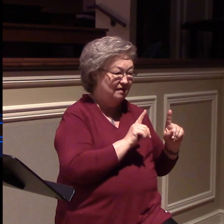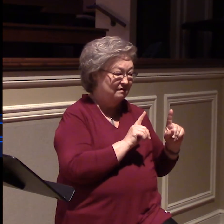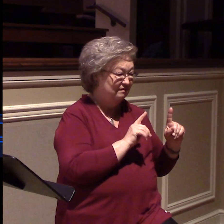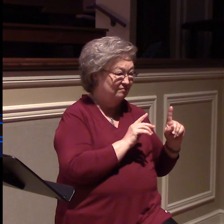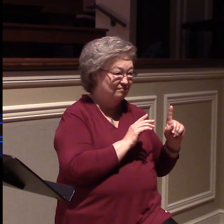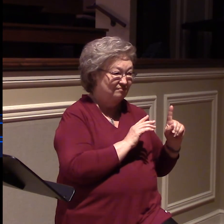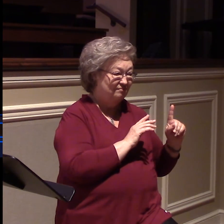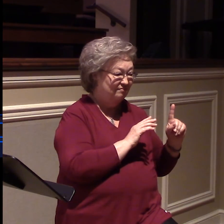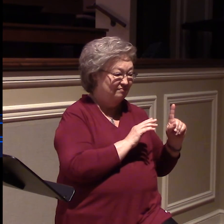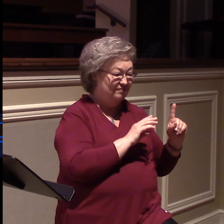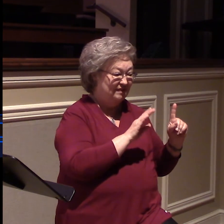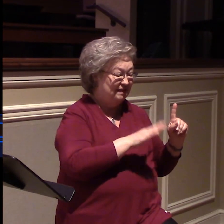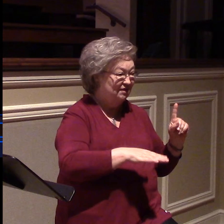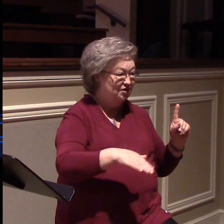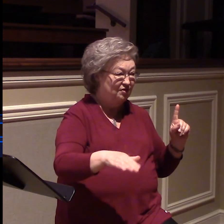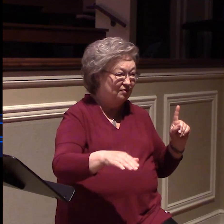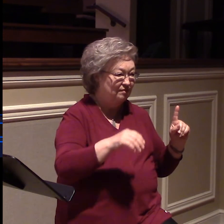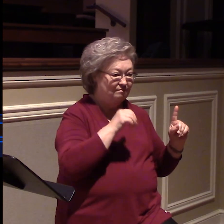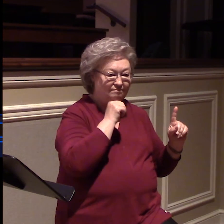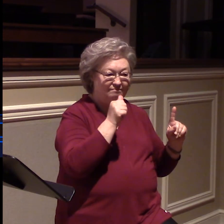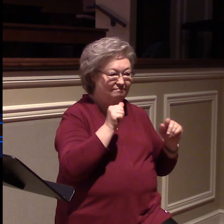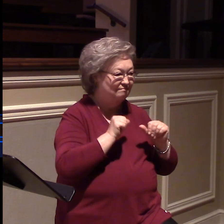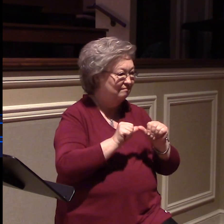were hardly faithful.